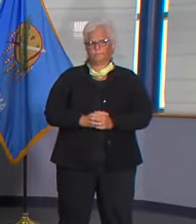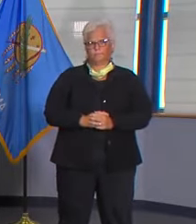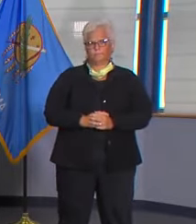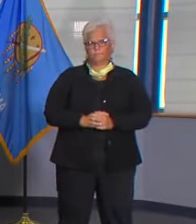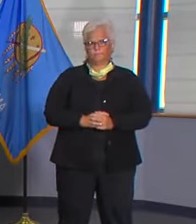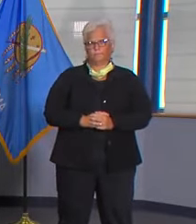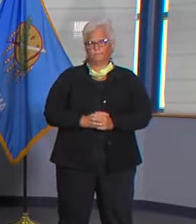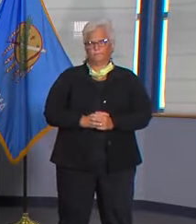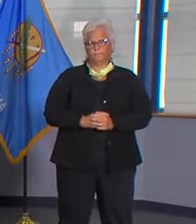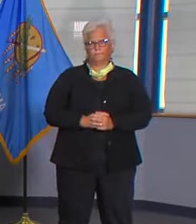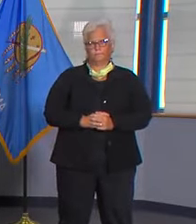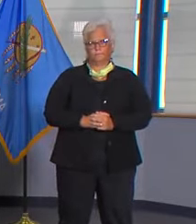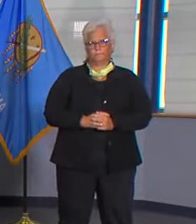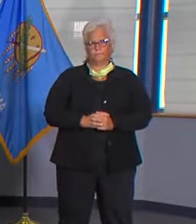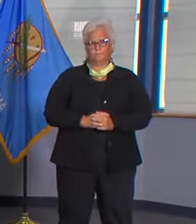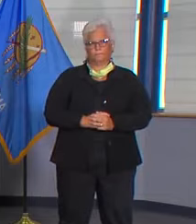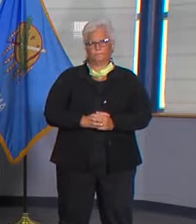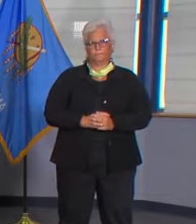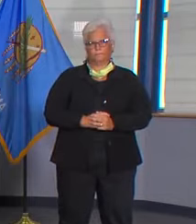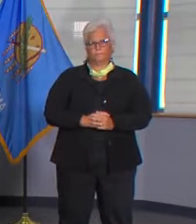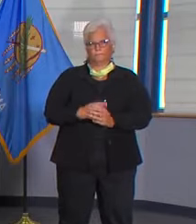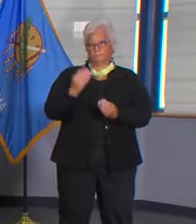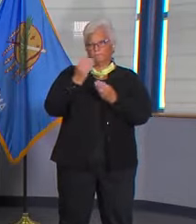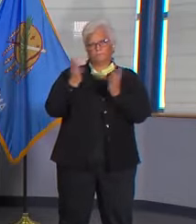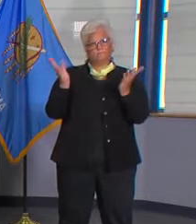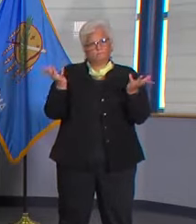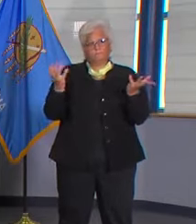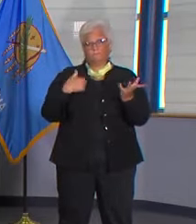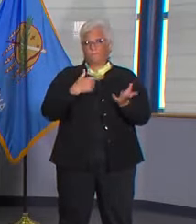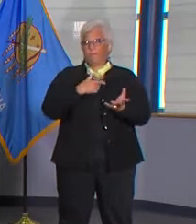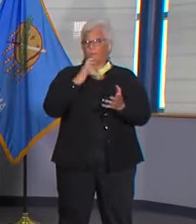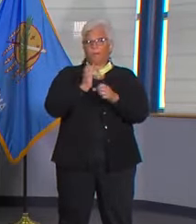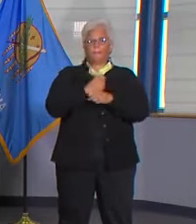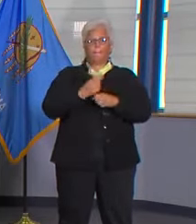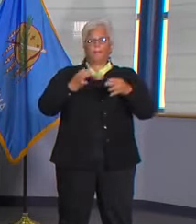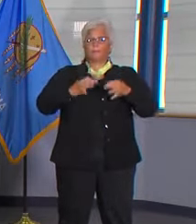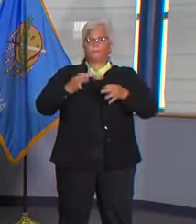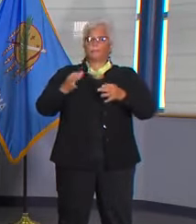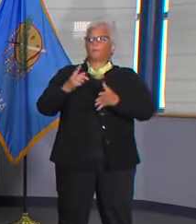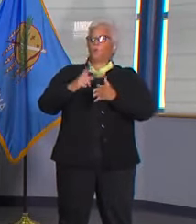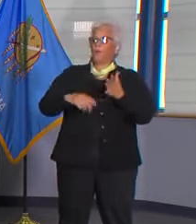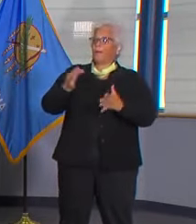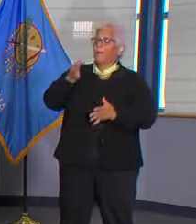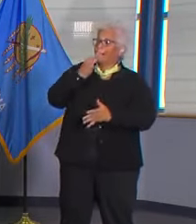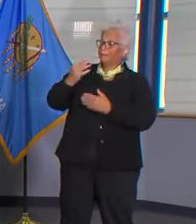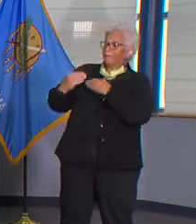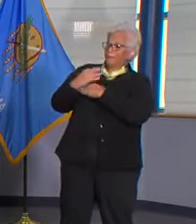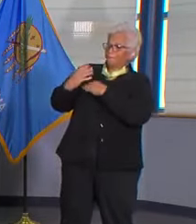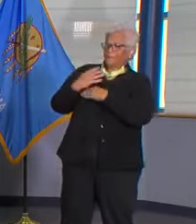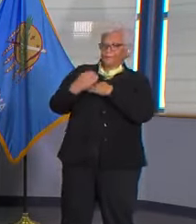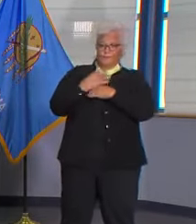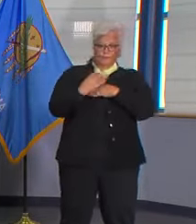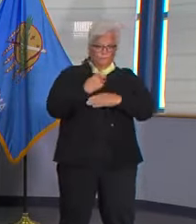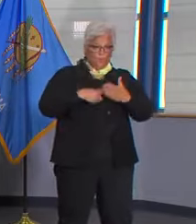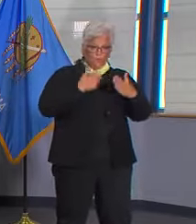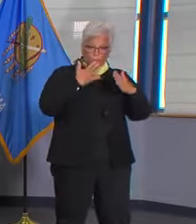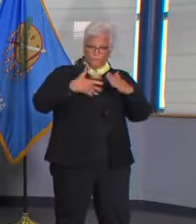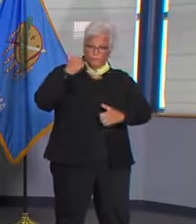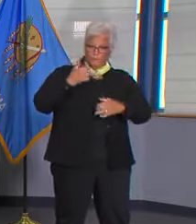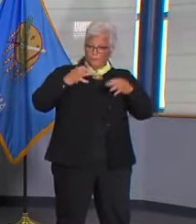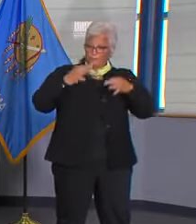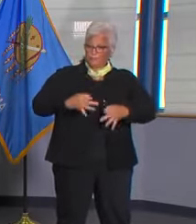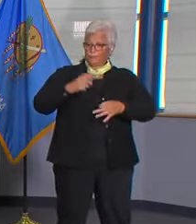I'm going to continue to do that as mayor. I've been very open that this is my